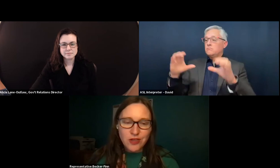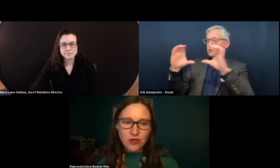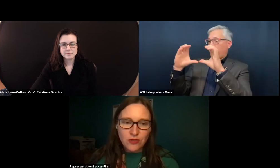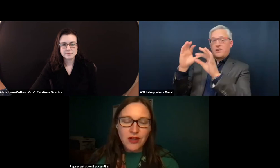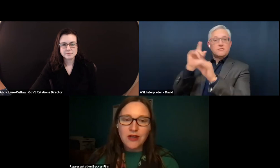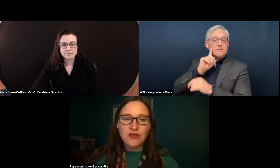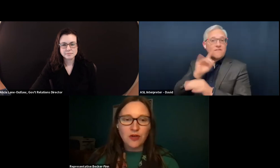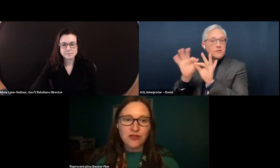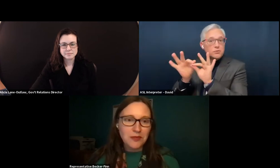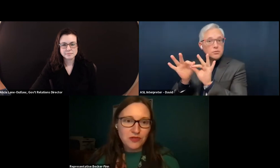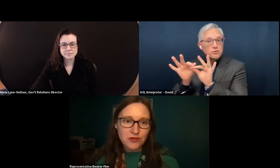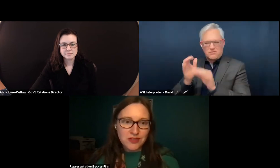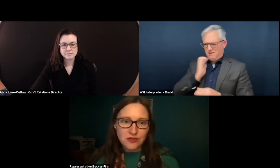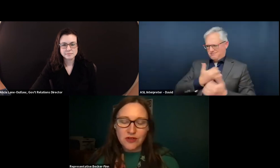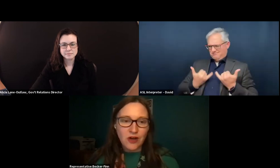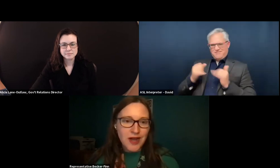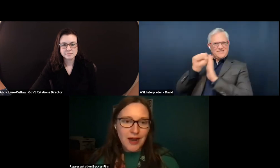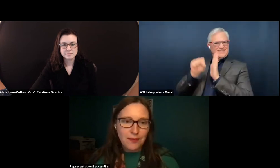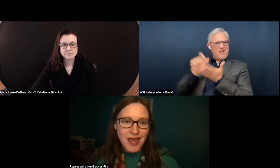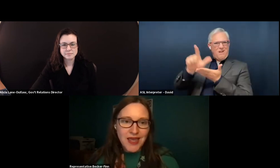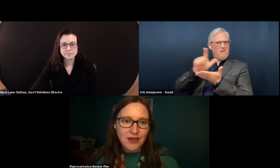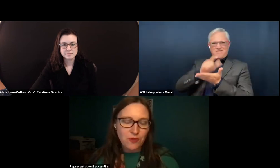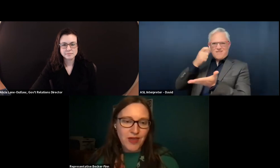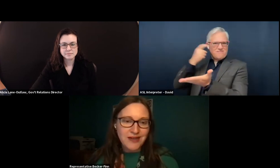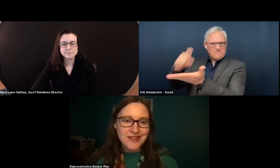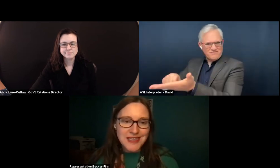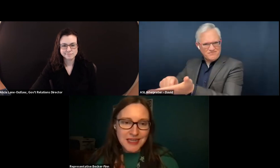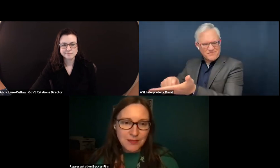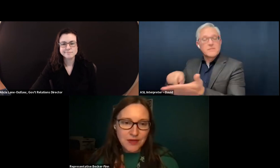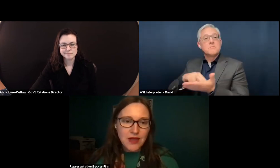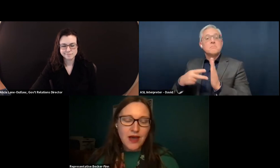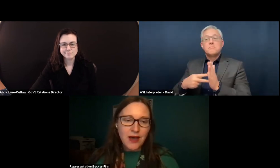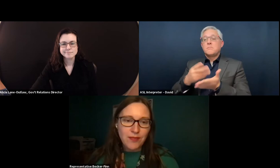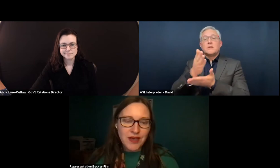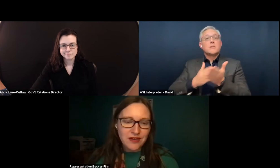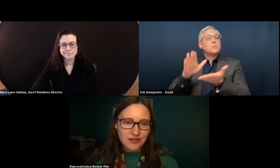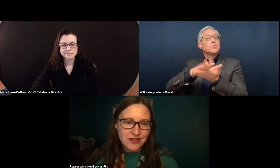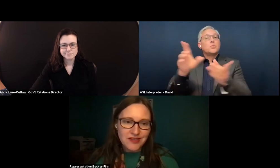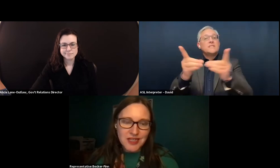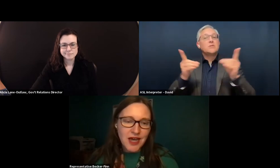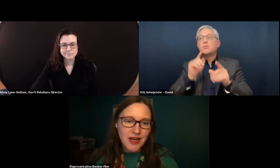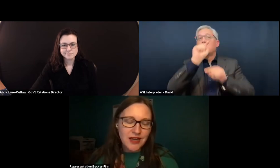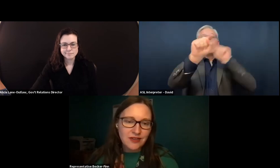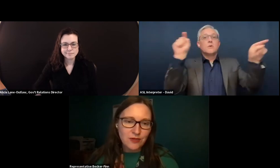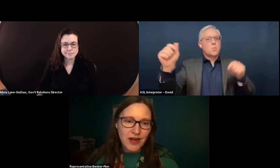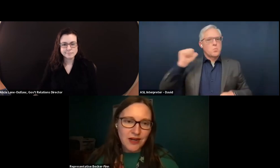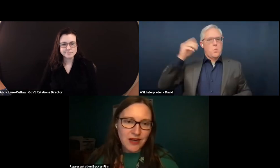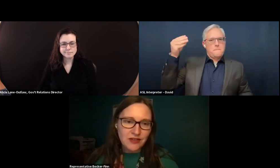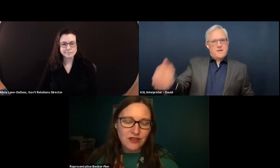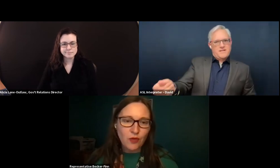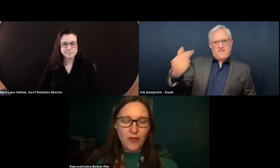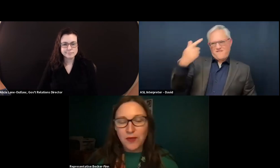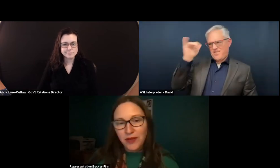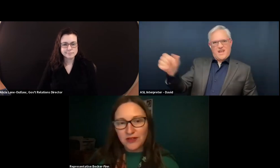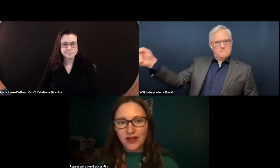educational statute. So some school districts are not paying for that team because the CDI isn't